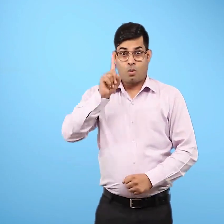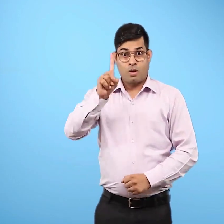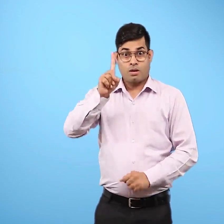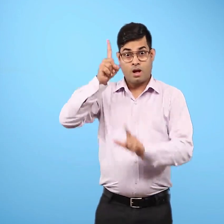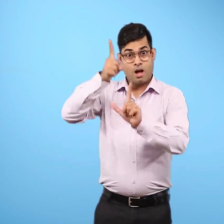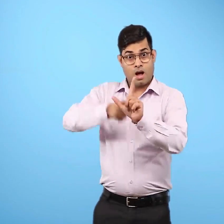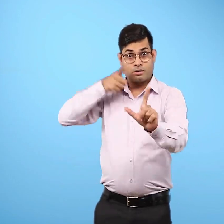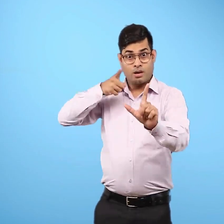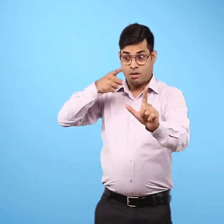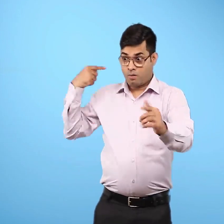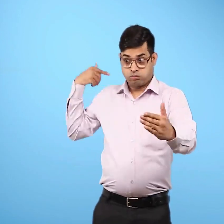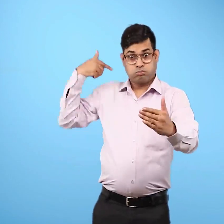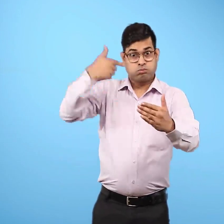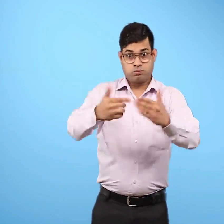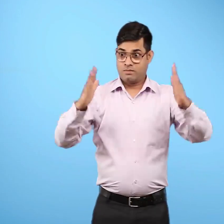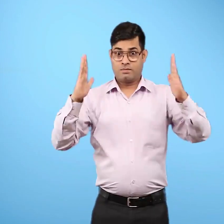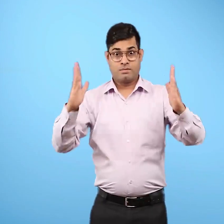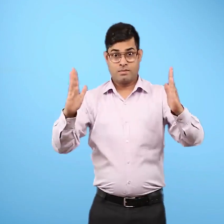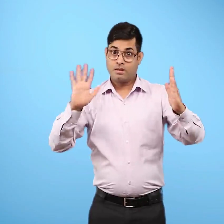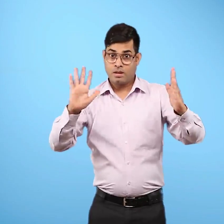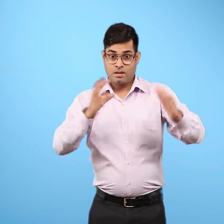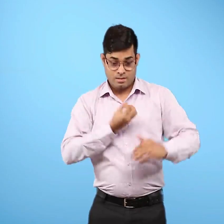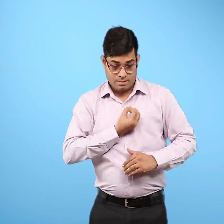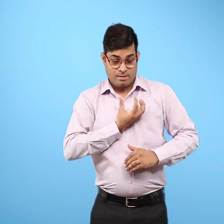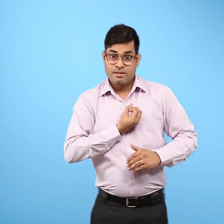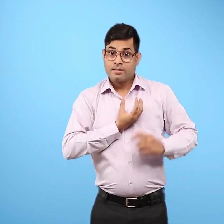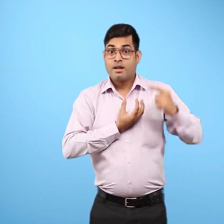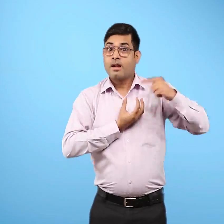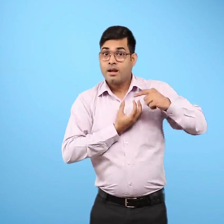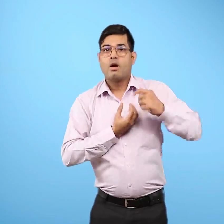guess how many times it beats in 1 year?